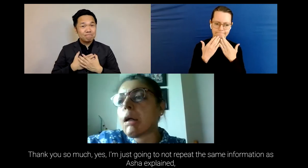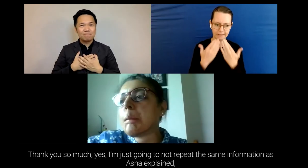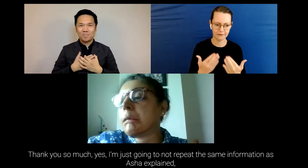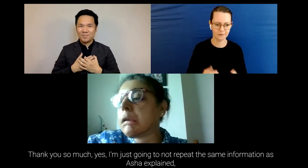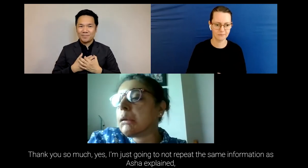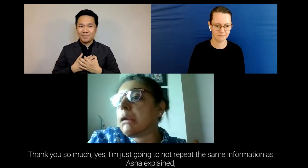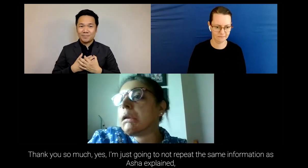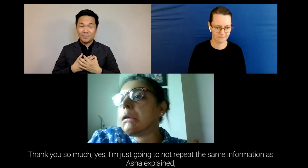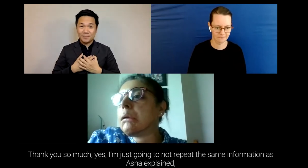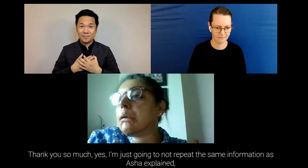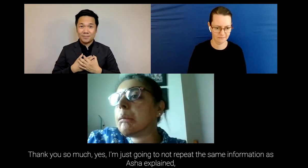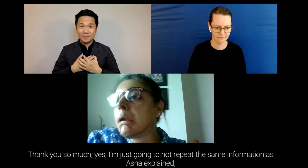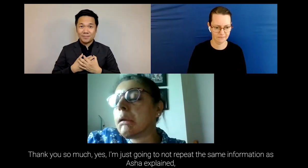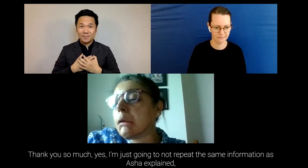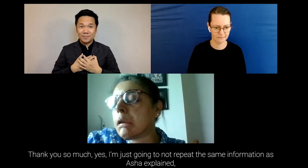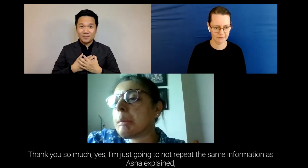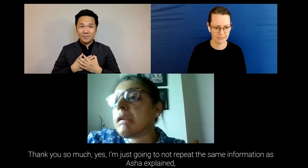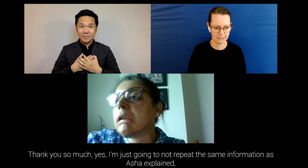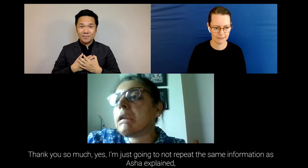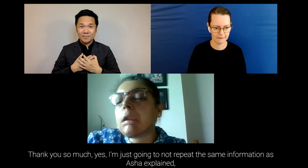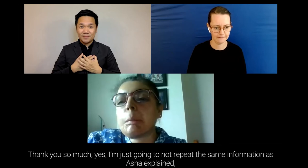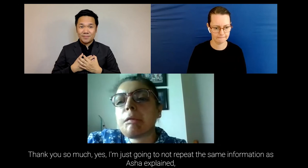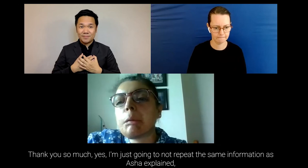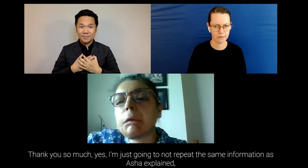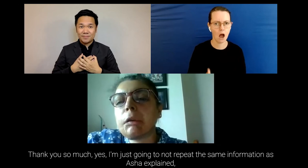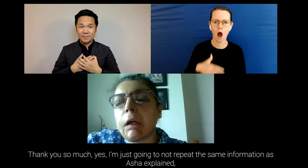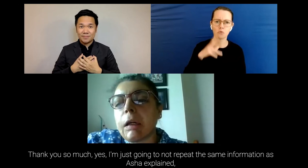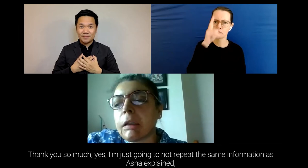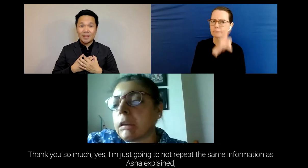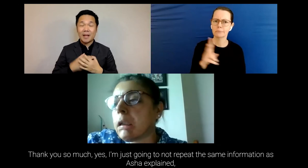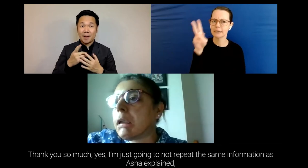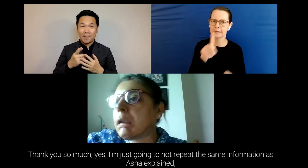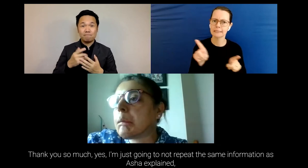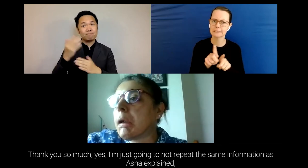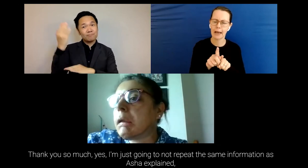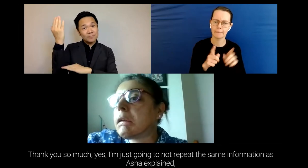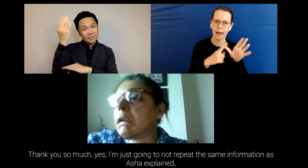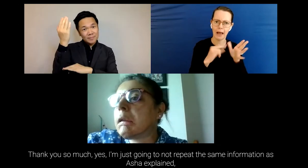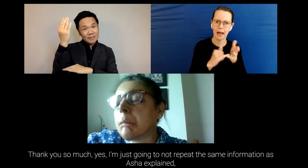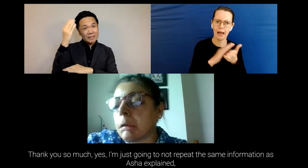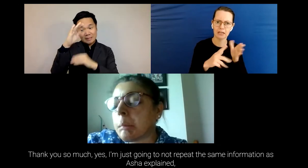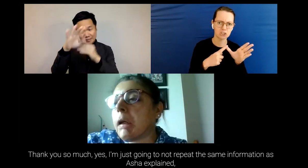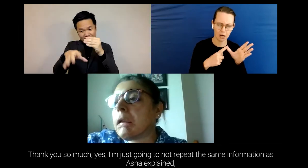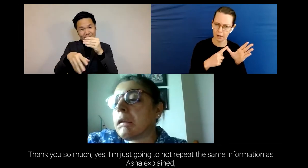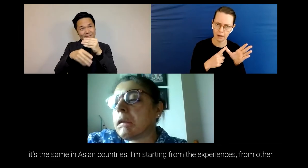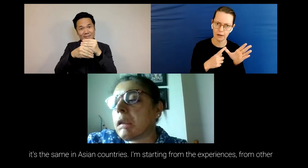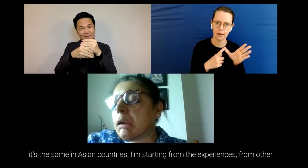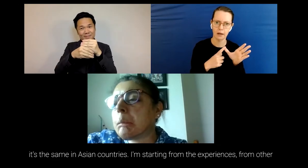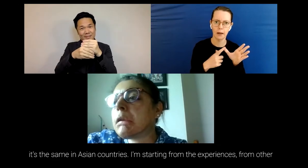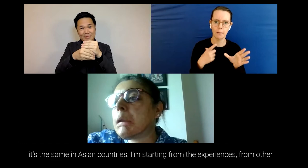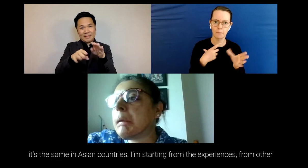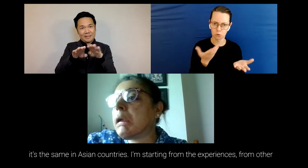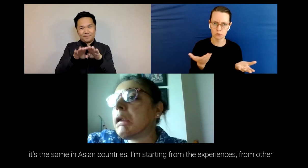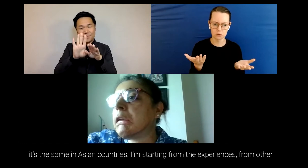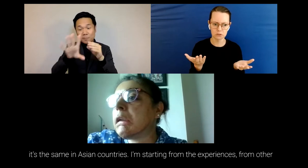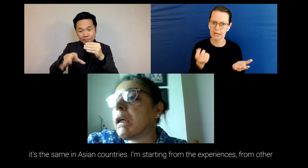I am just going through, not repeating the same information like Asha has explained. These are